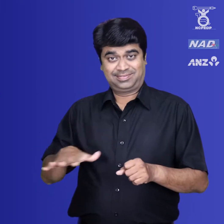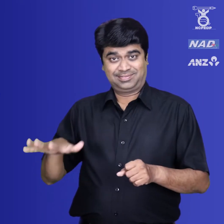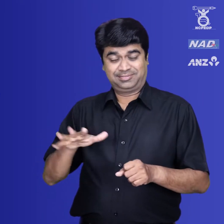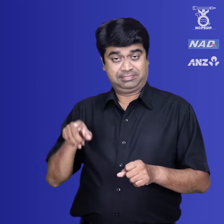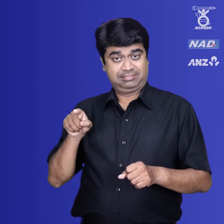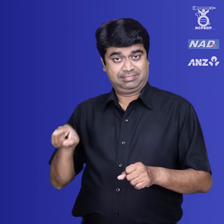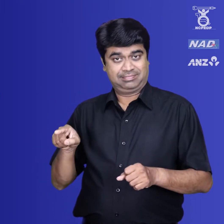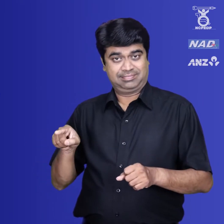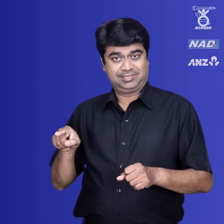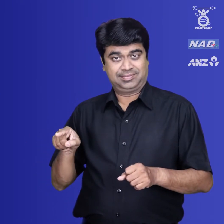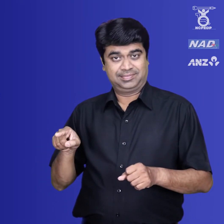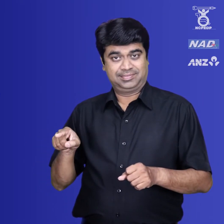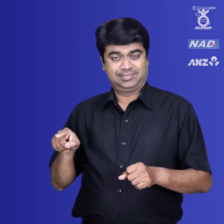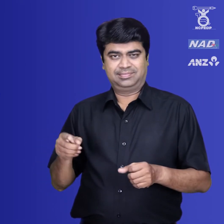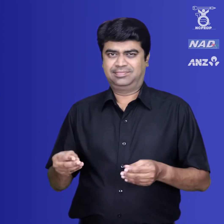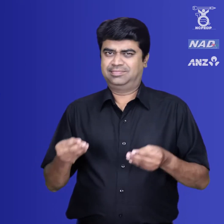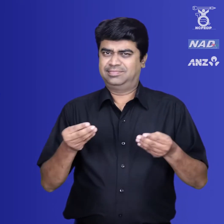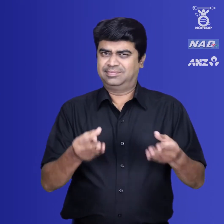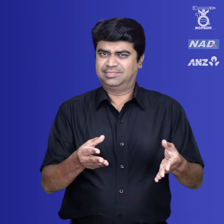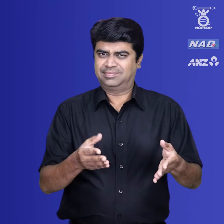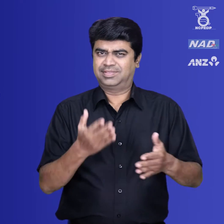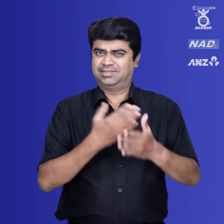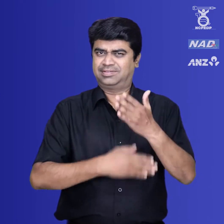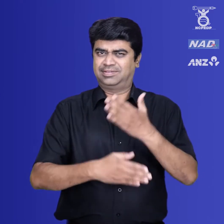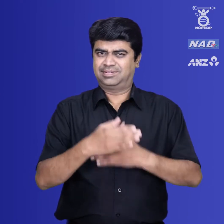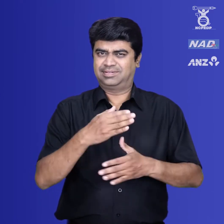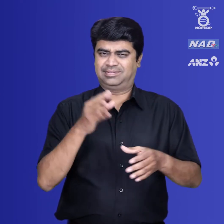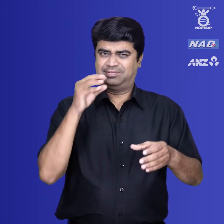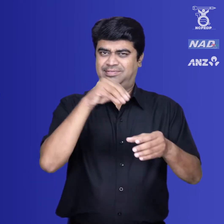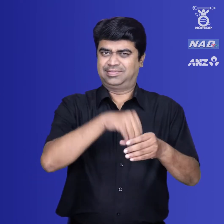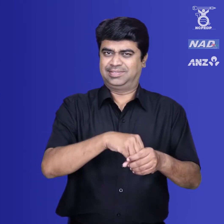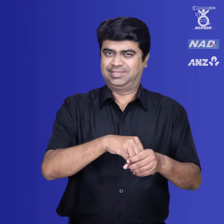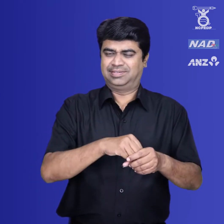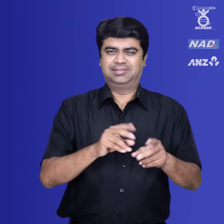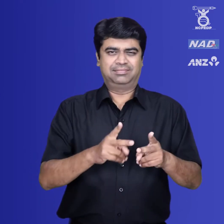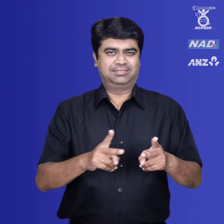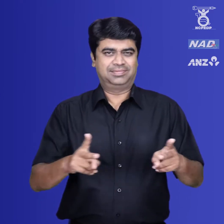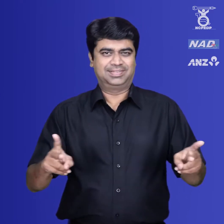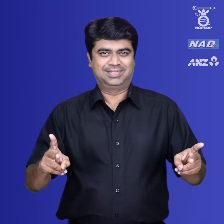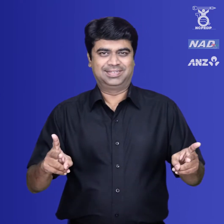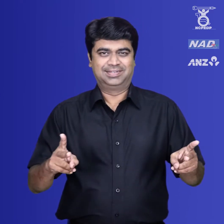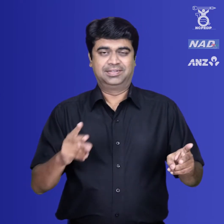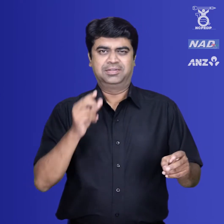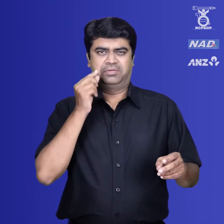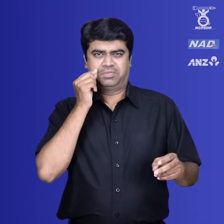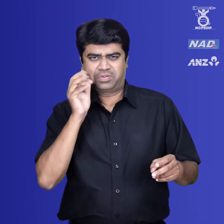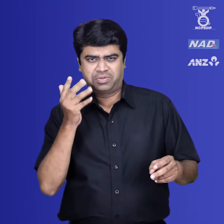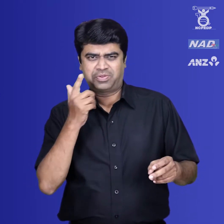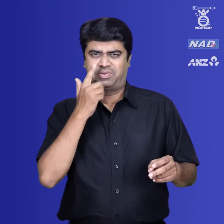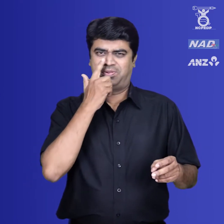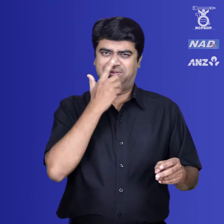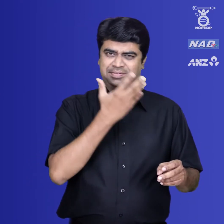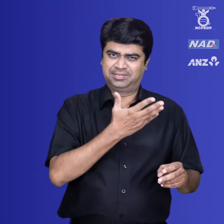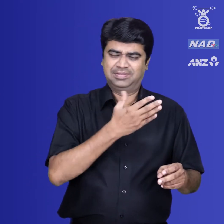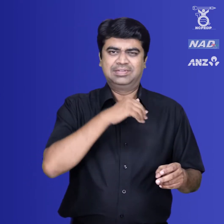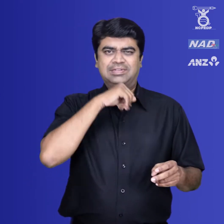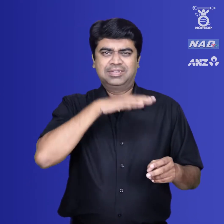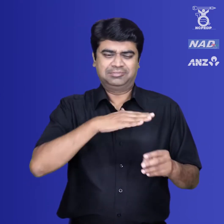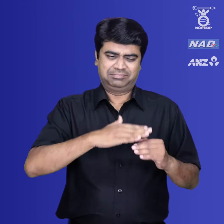The appropriate government, while devising these schemes and programs, shall give due consideration to